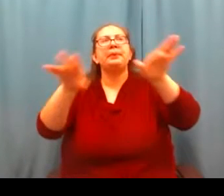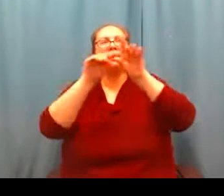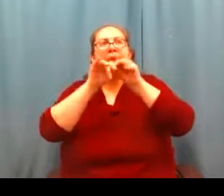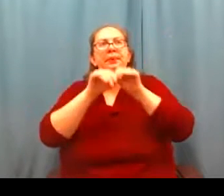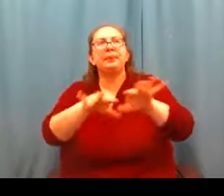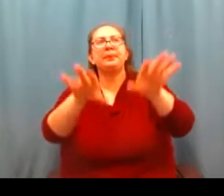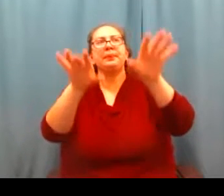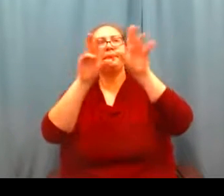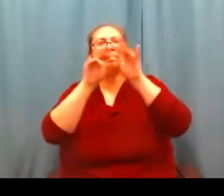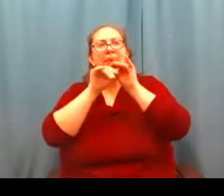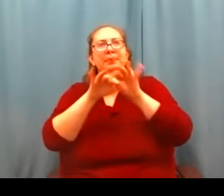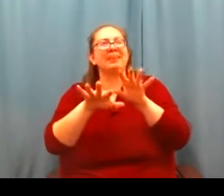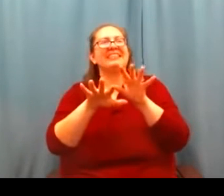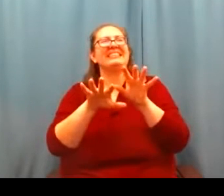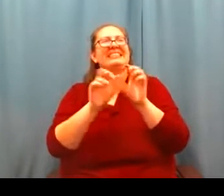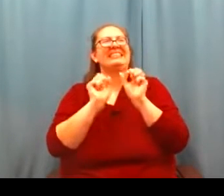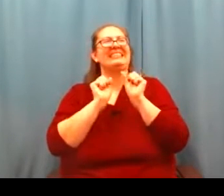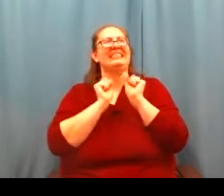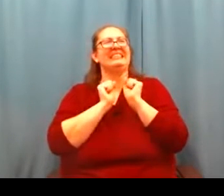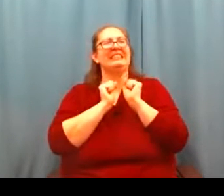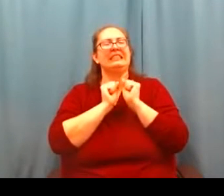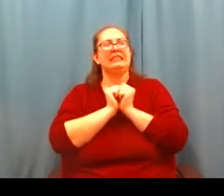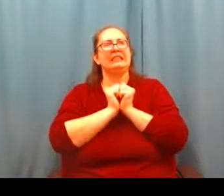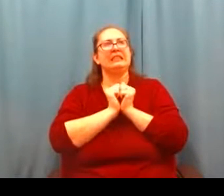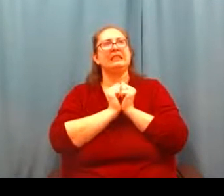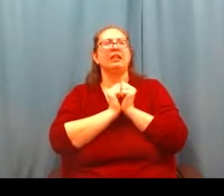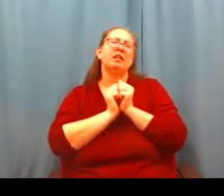What other kinds of things? Those are some of the